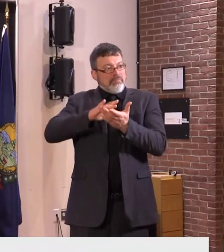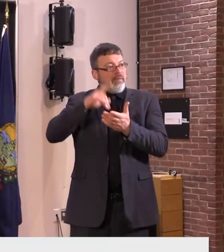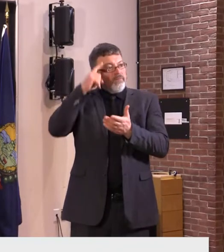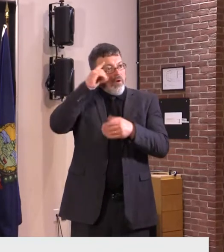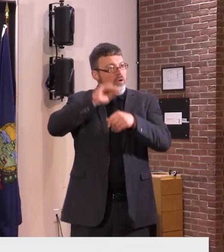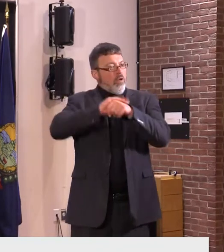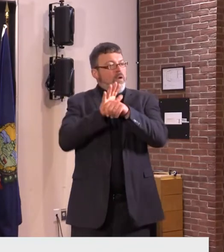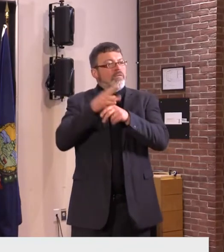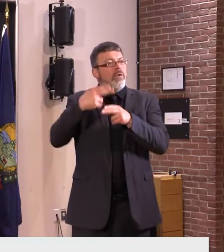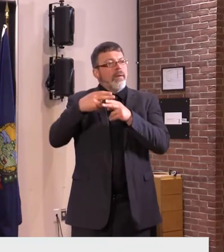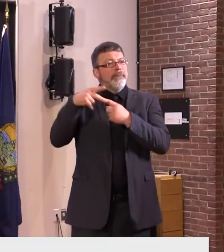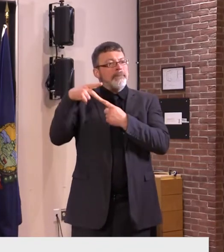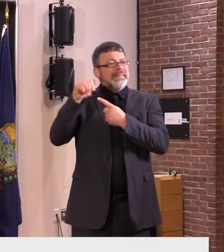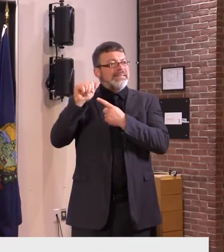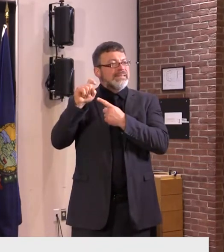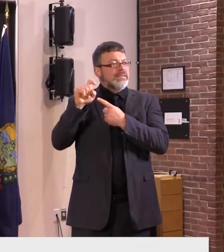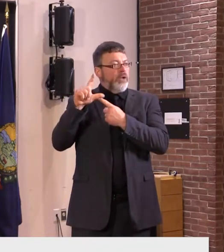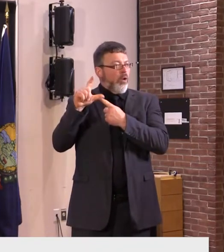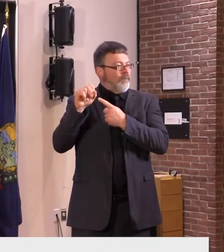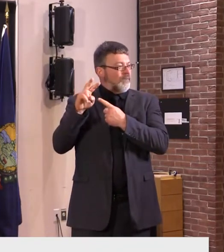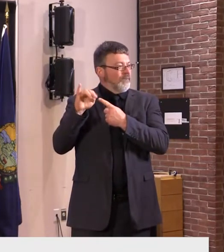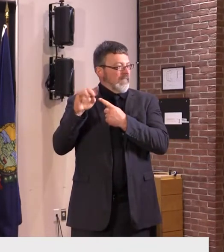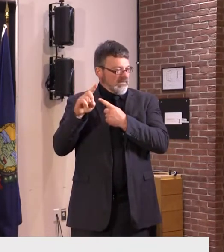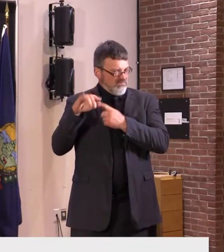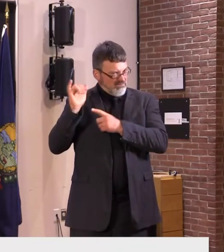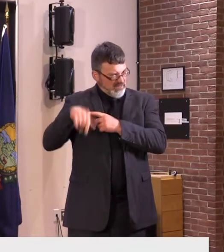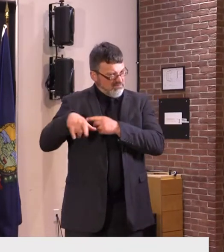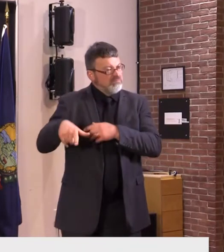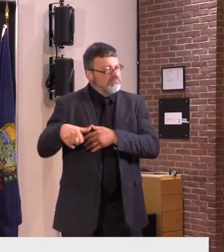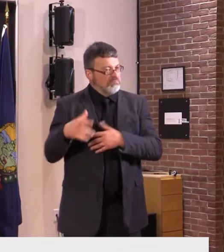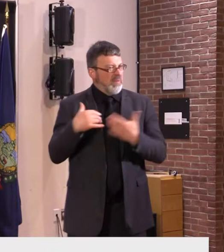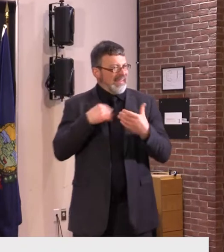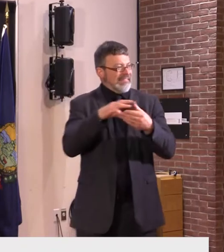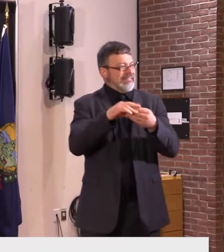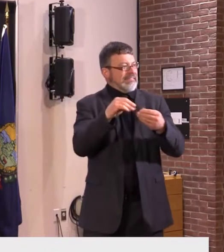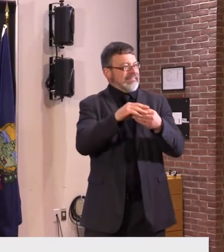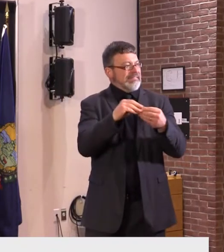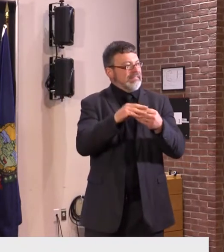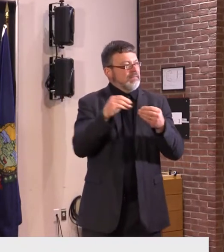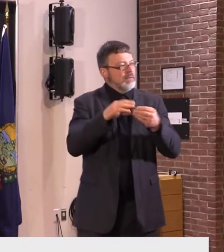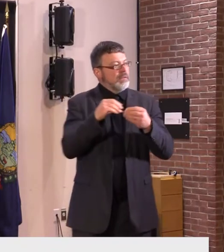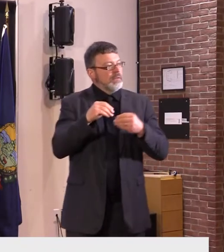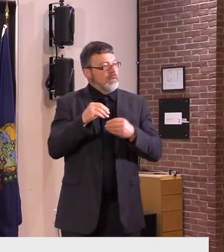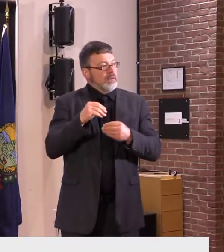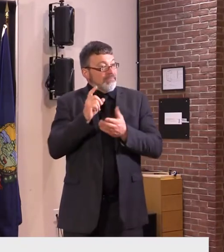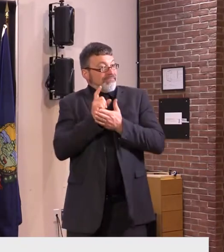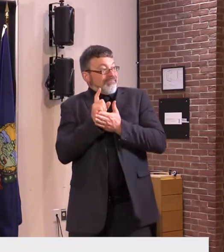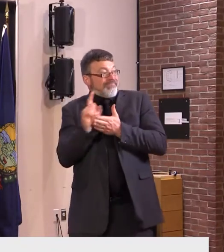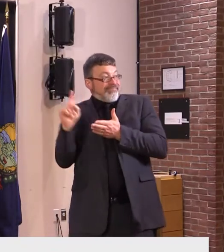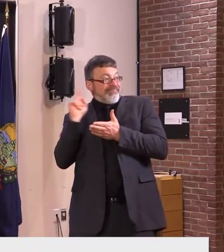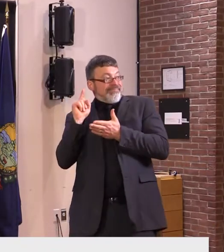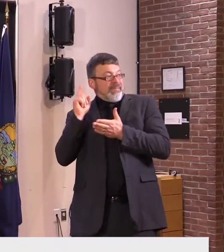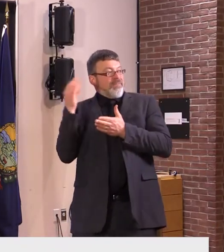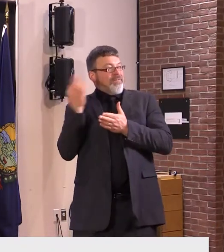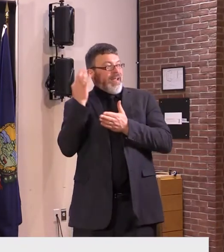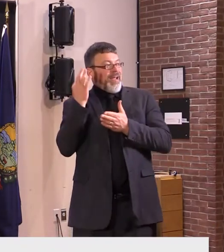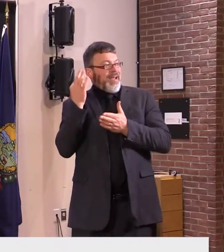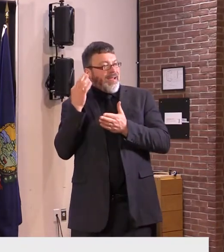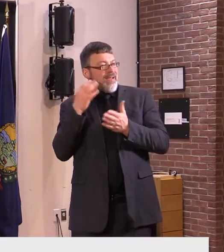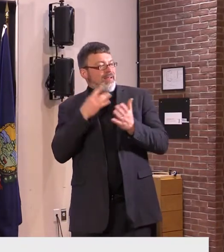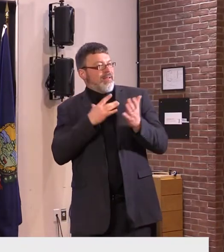at higher risk for COVID-19. On Friday, we reached out to the healthcare system